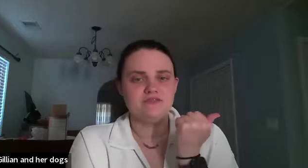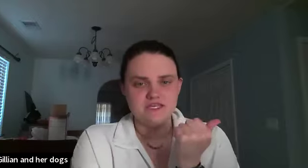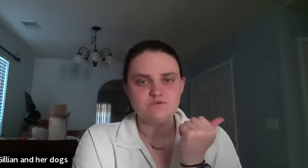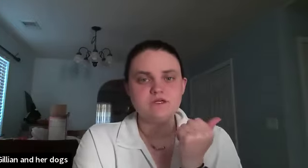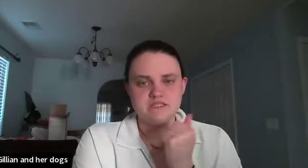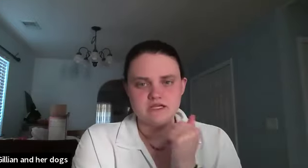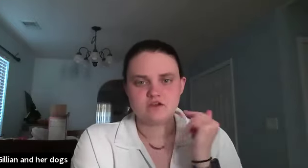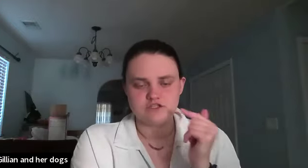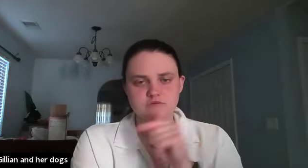And this one